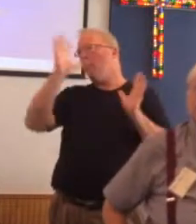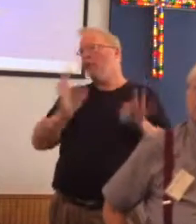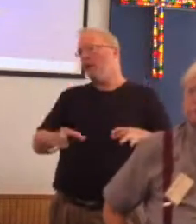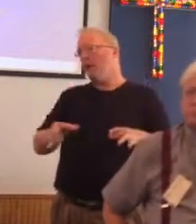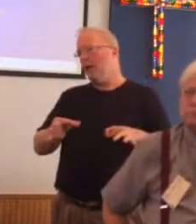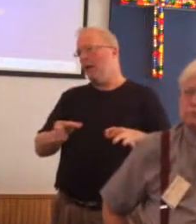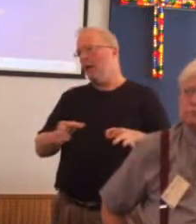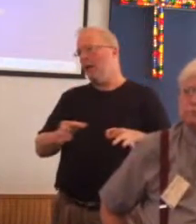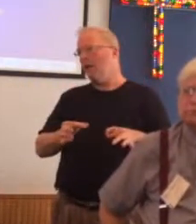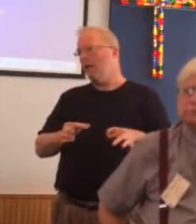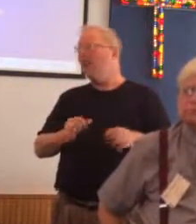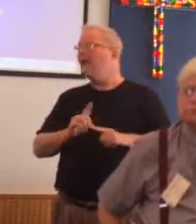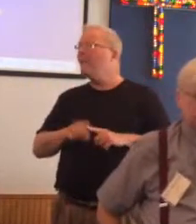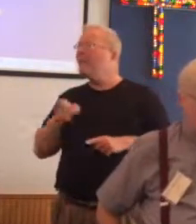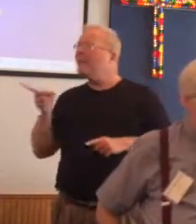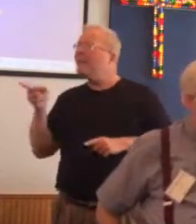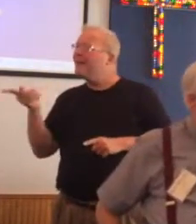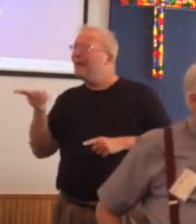drunk